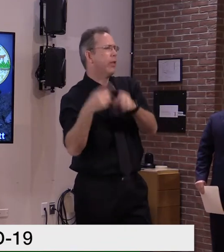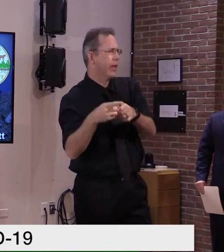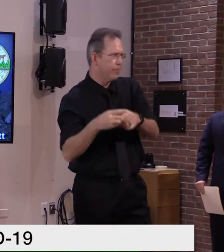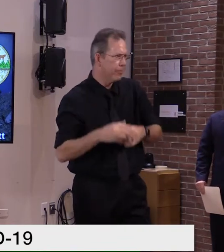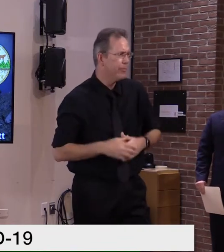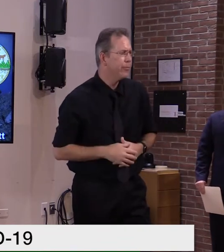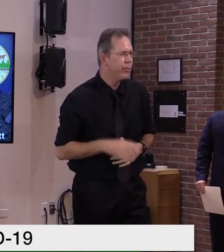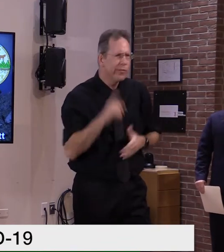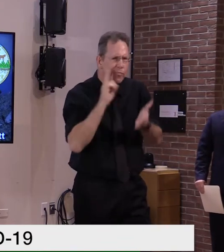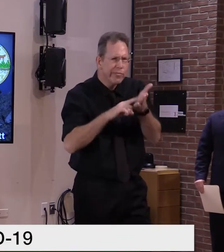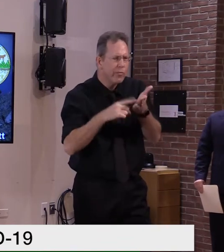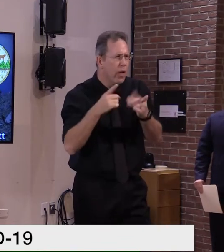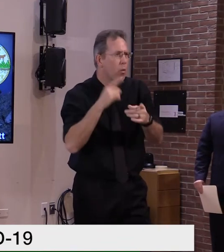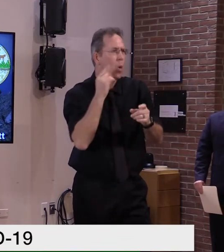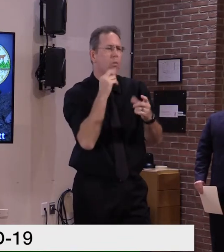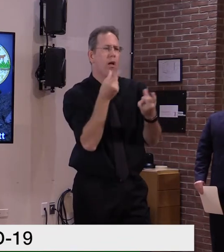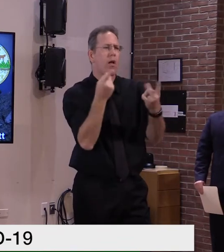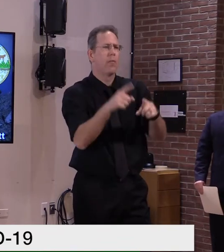again.